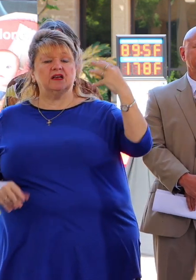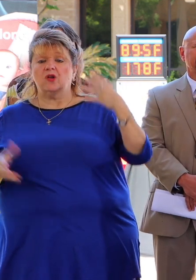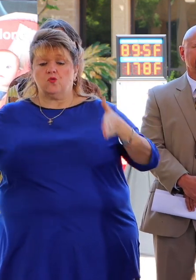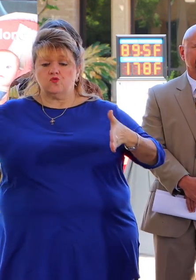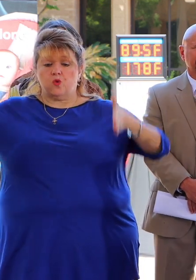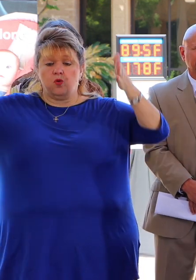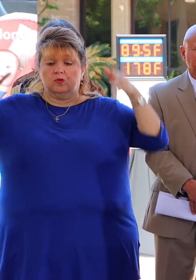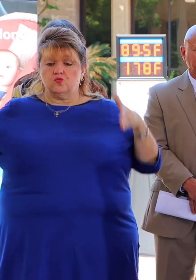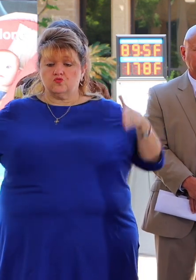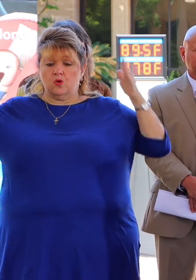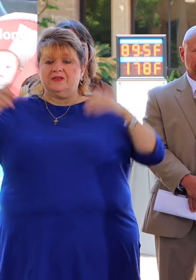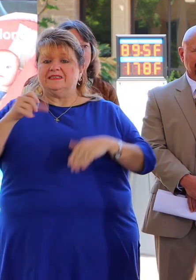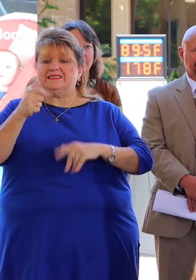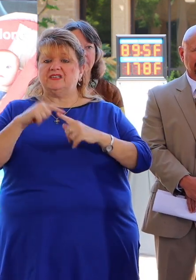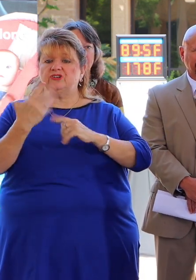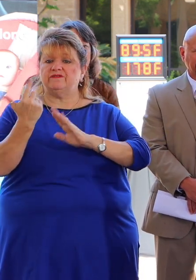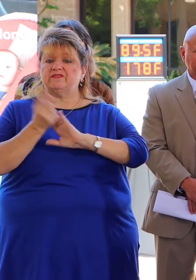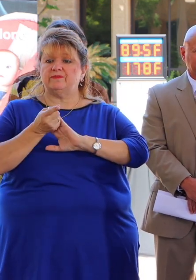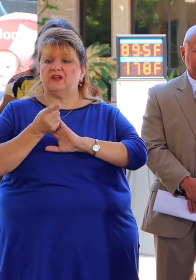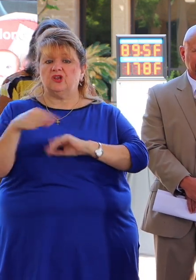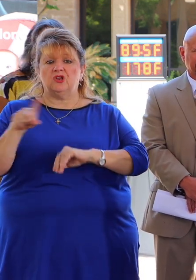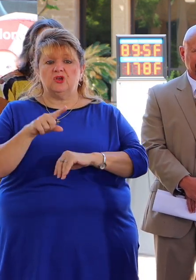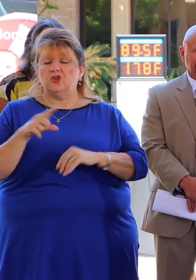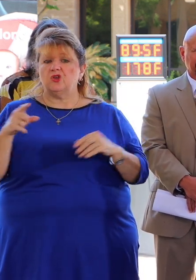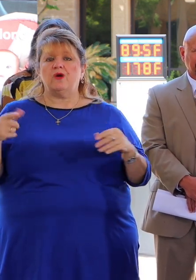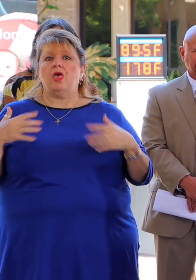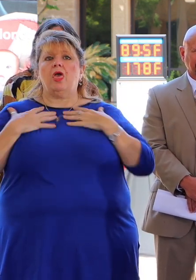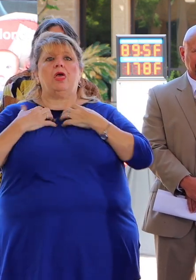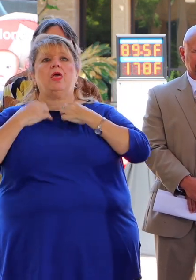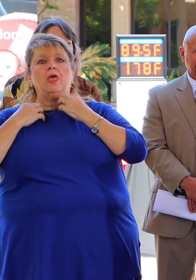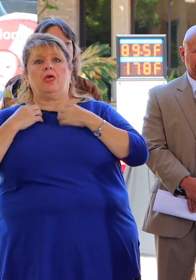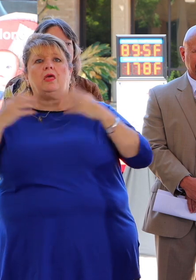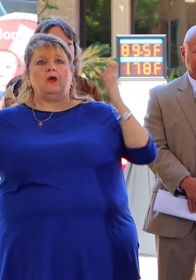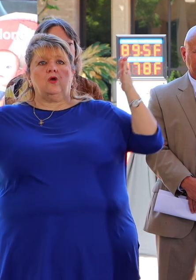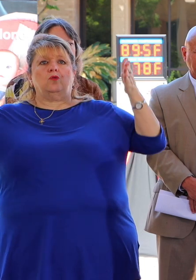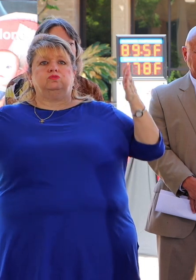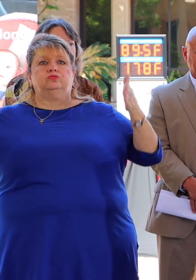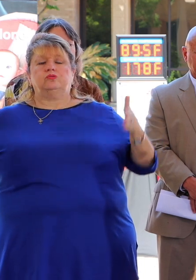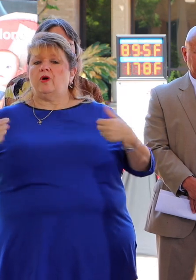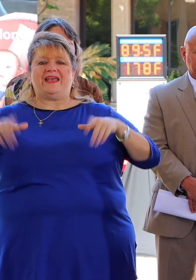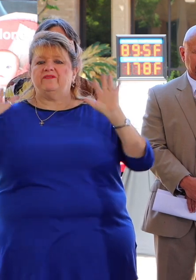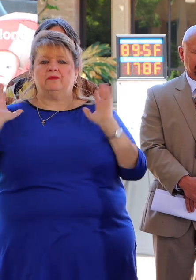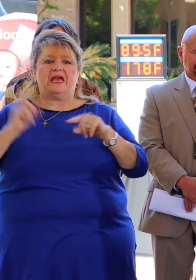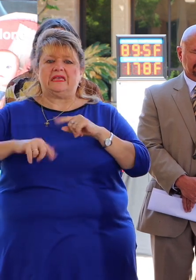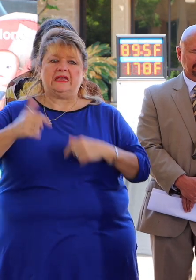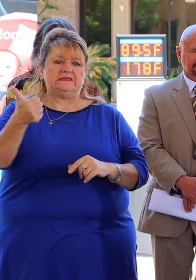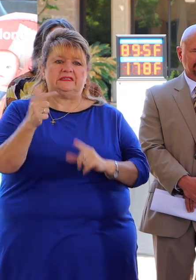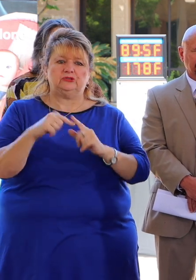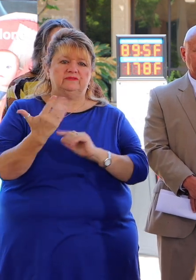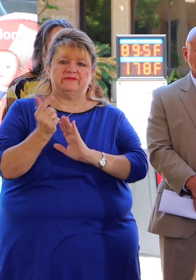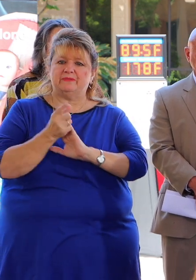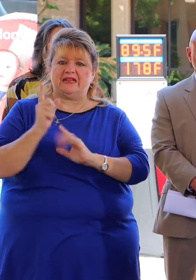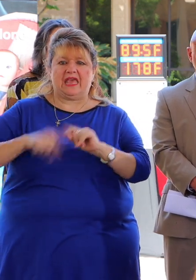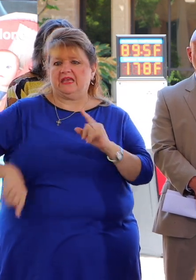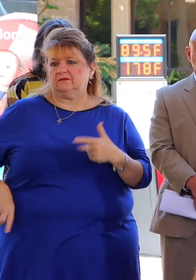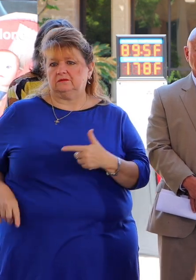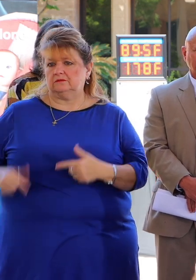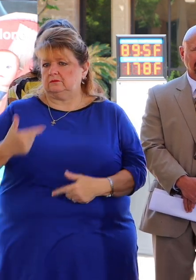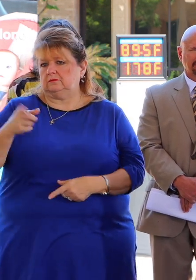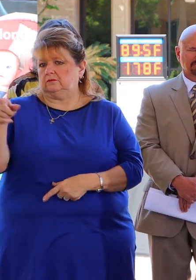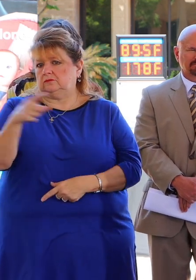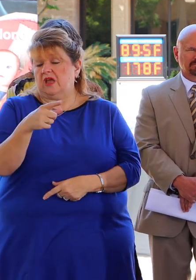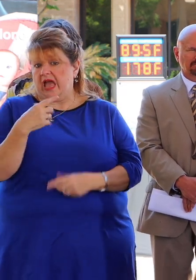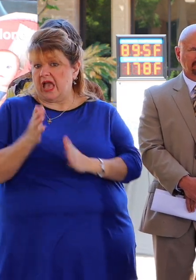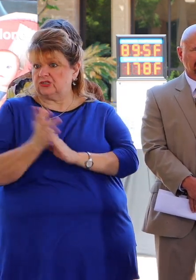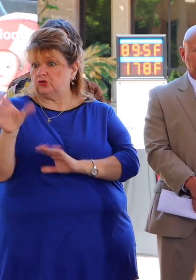15 minutes, I promise you most of you all will have already rolled down your window or would have given up. According to a study